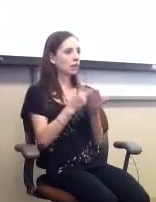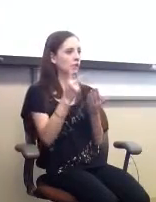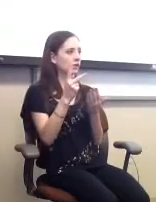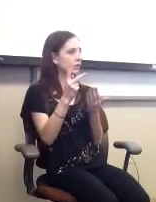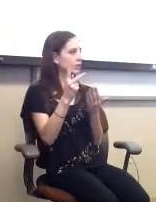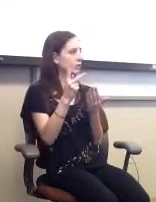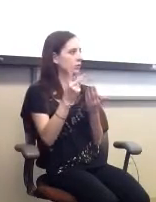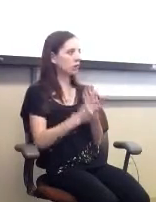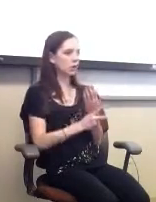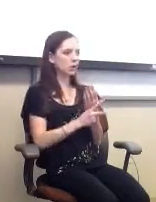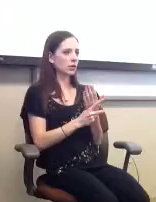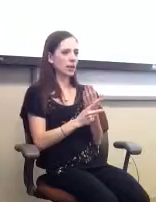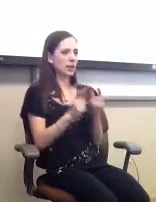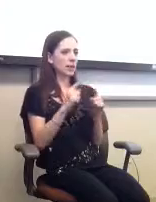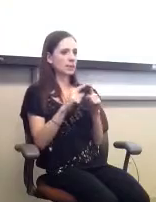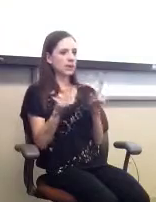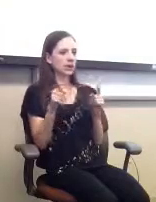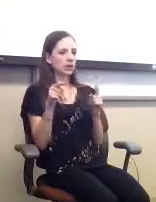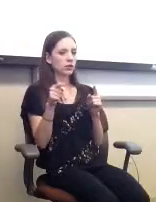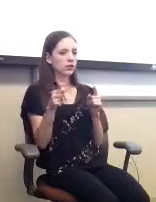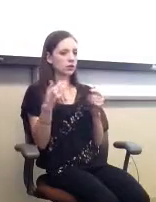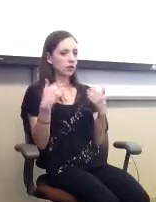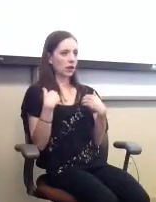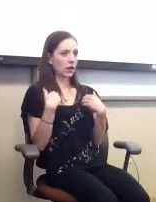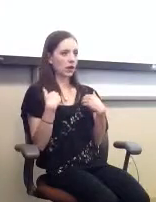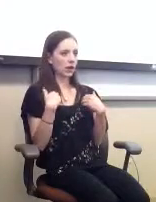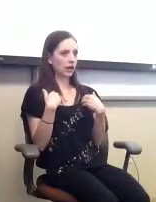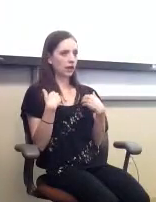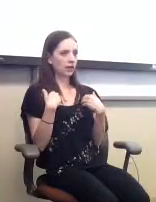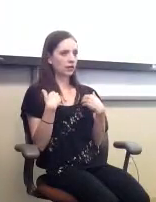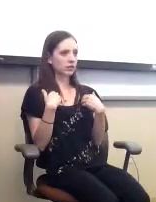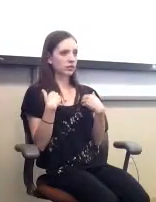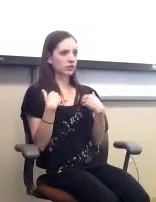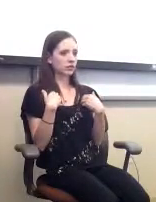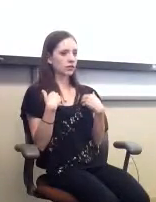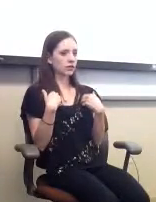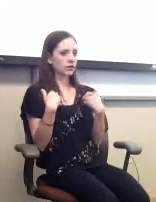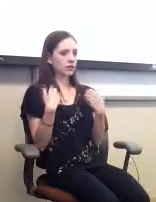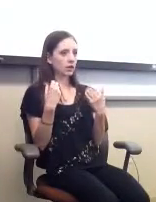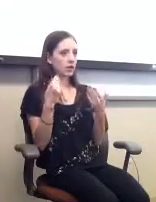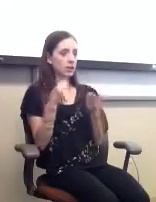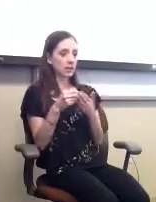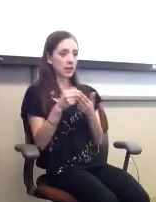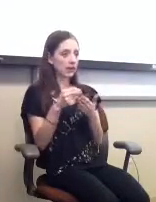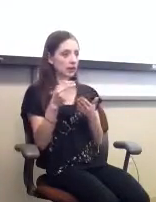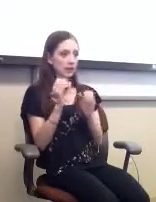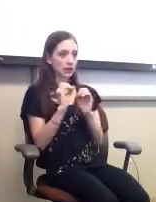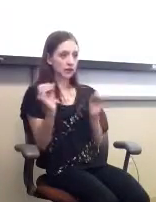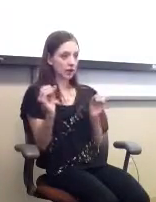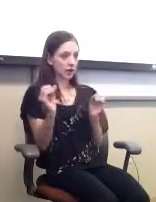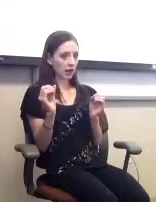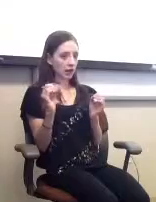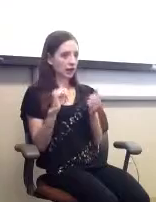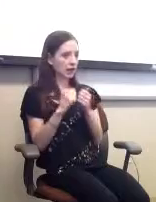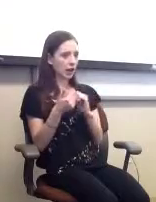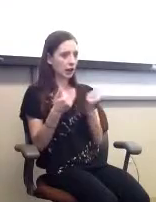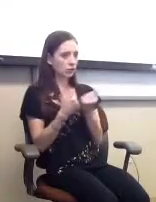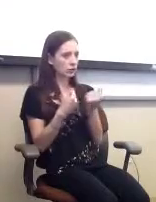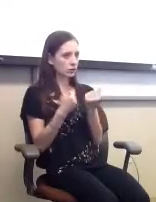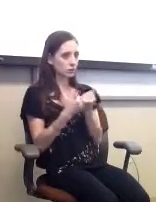way to support yourself and your children. So how is this going to work? It's a fair conversation mm-hmm. to have. It's not off limits. But we don't want